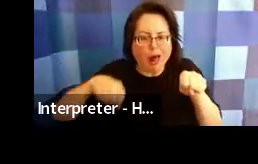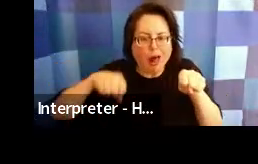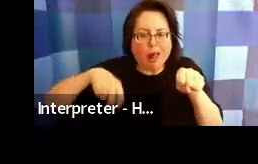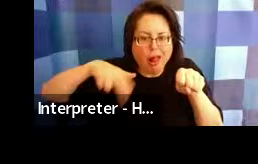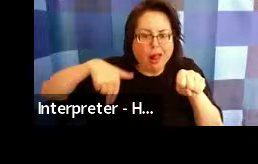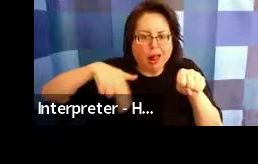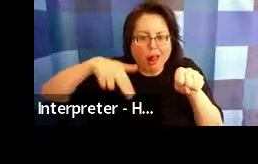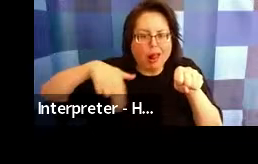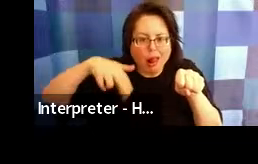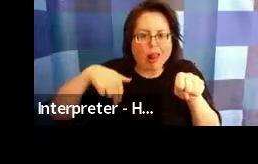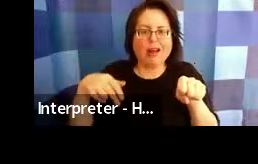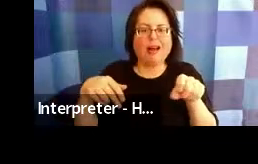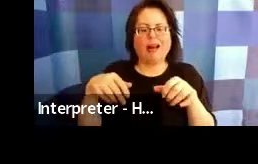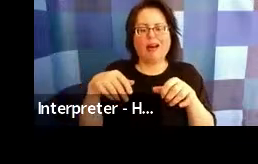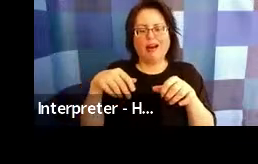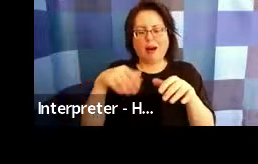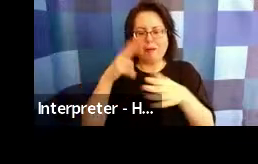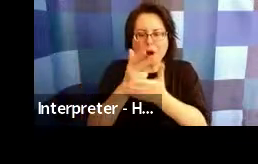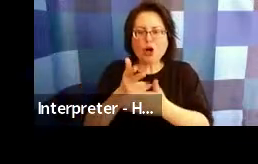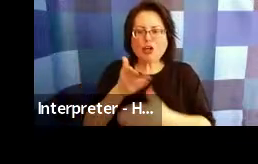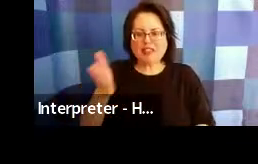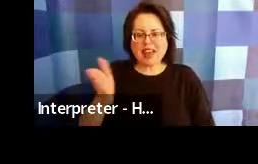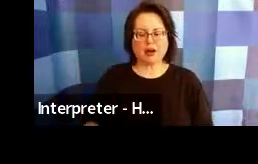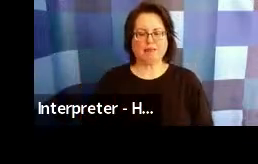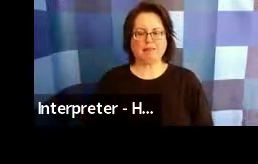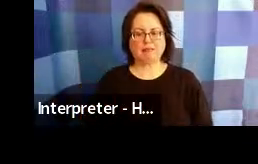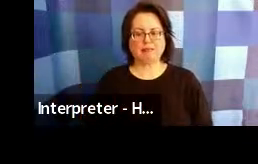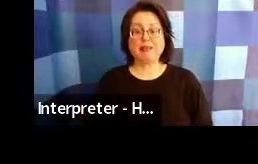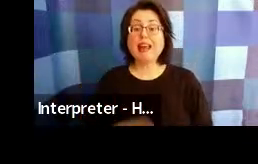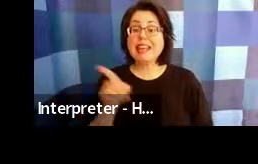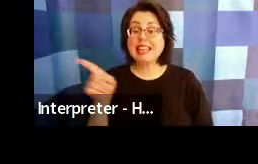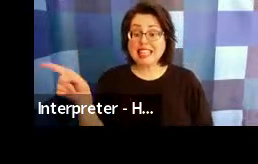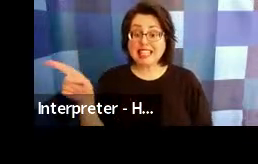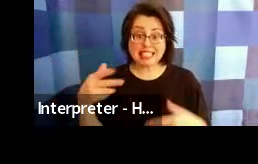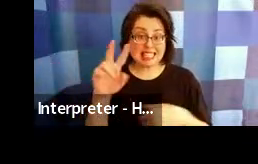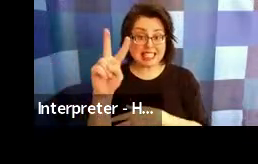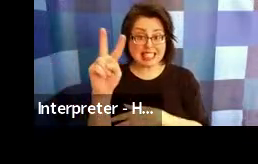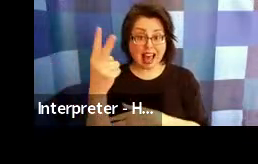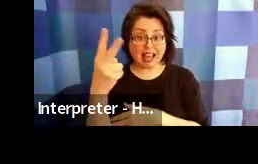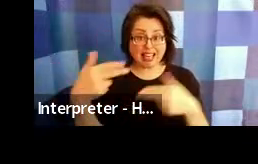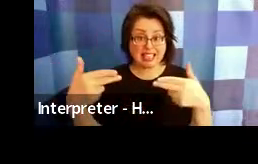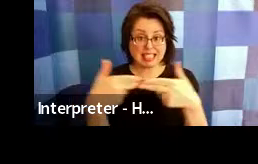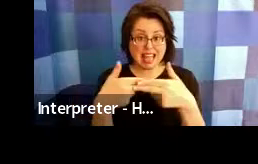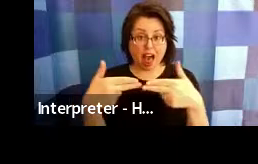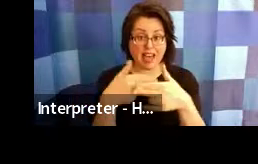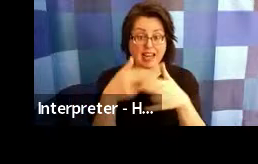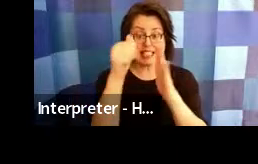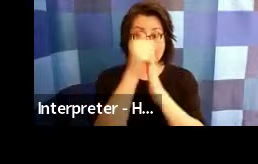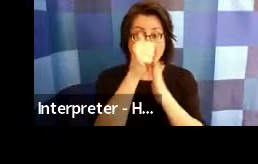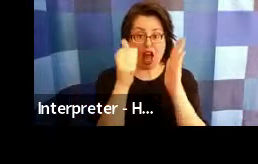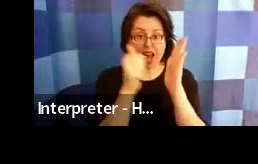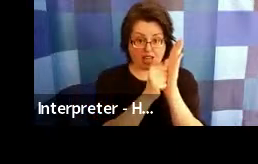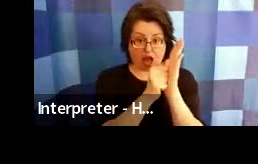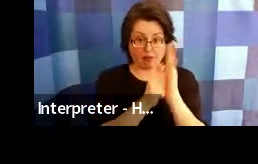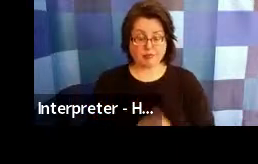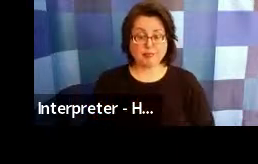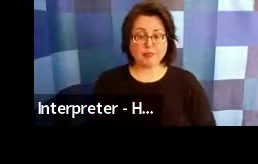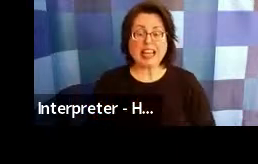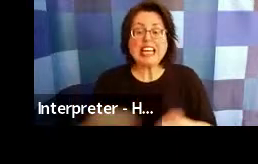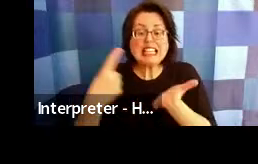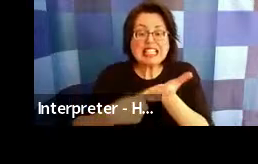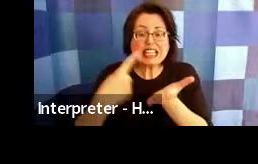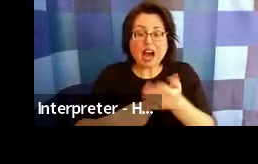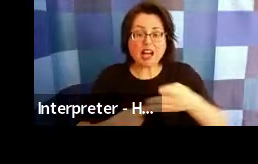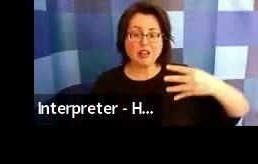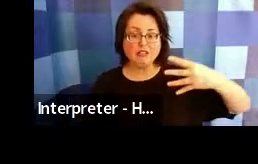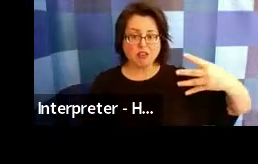On the second slide is the agenda, and we are going to go through 4 different things today. First, we're going